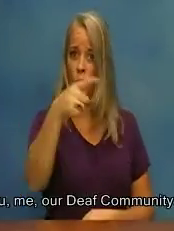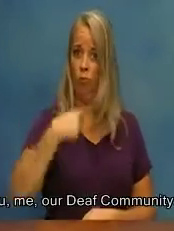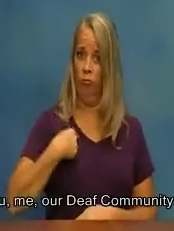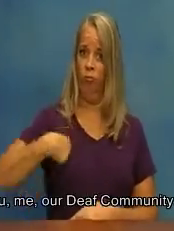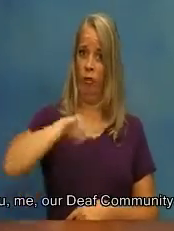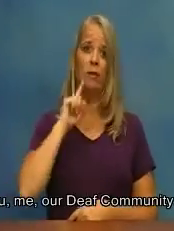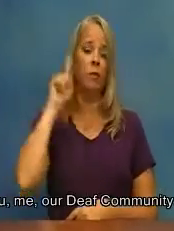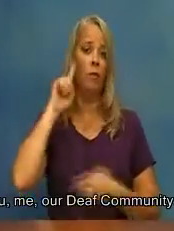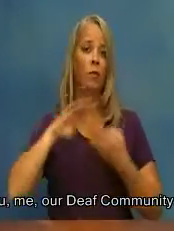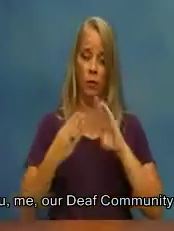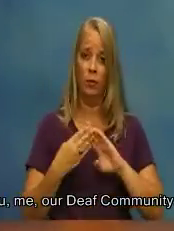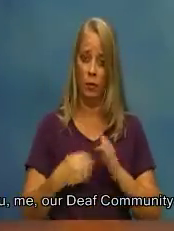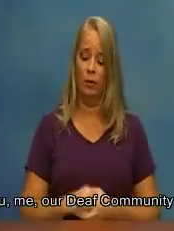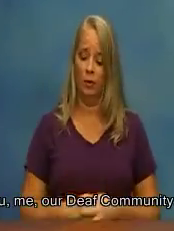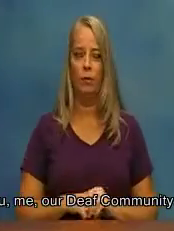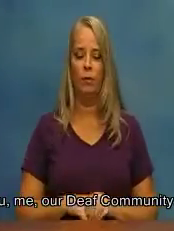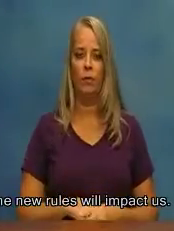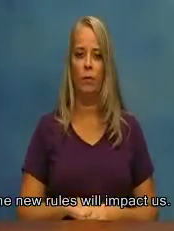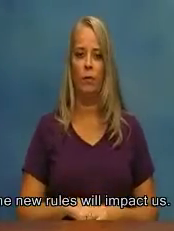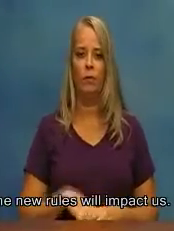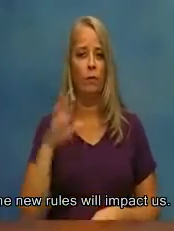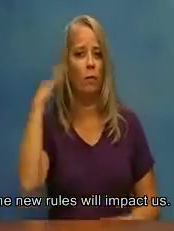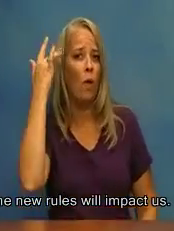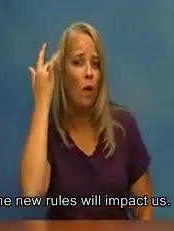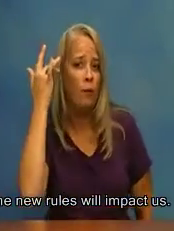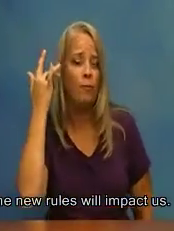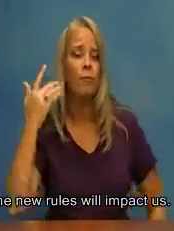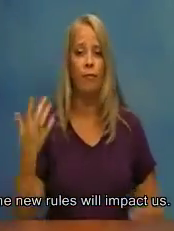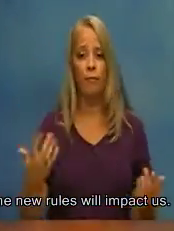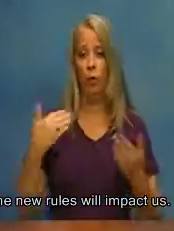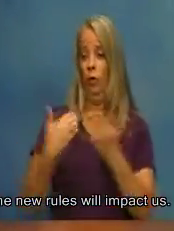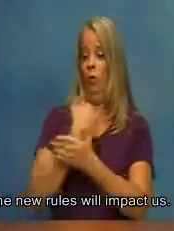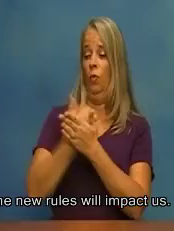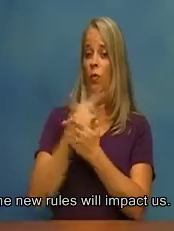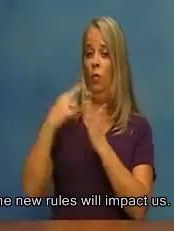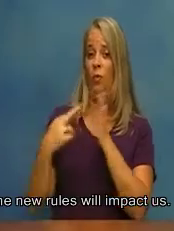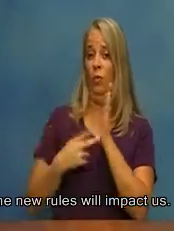You, me, our deaf community. The new rules will impact us.